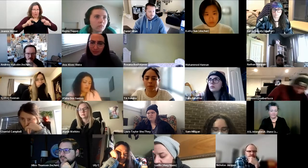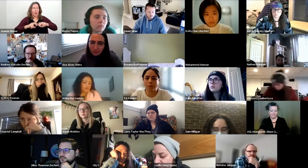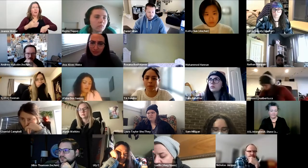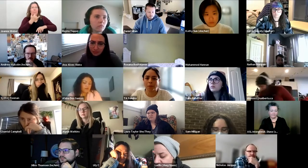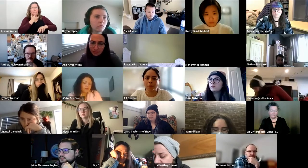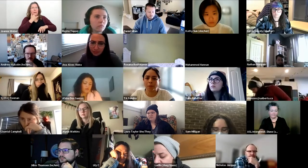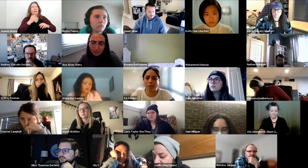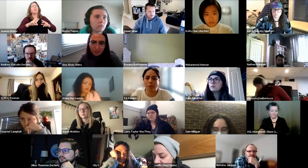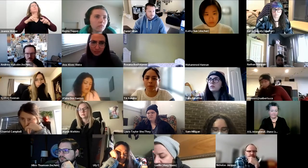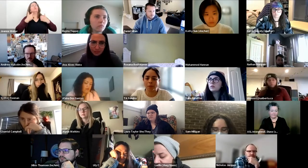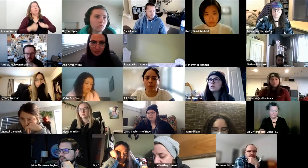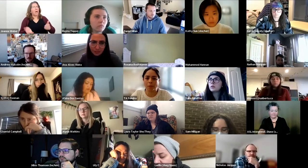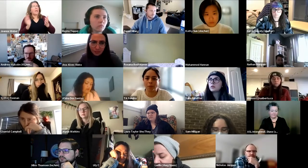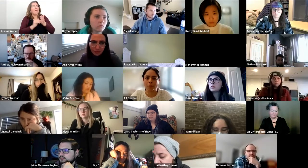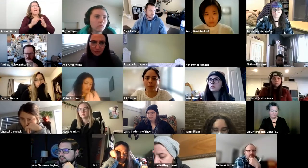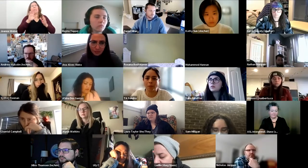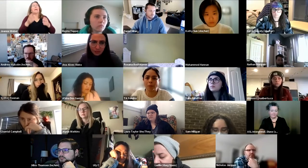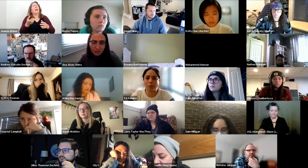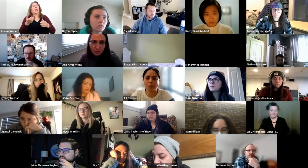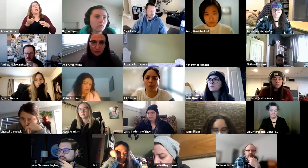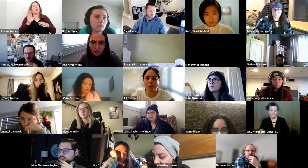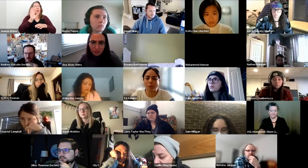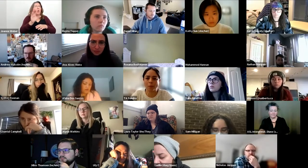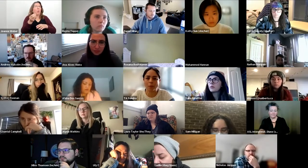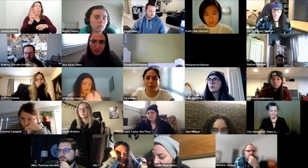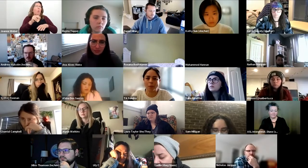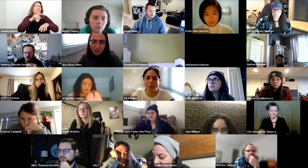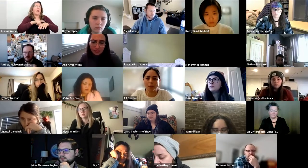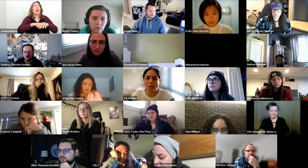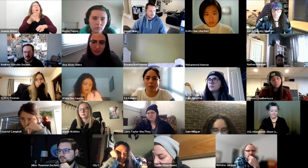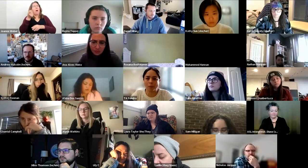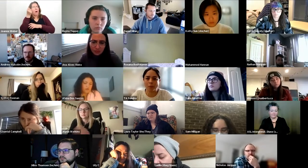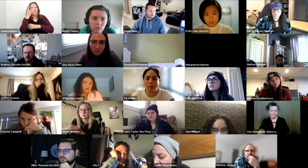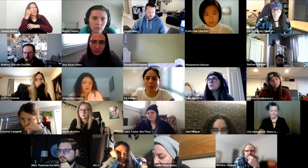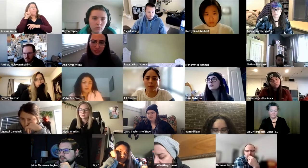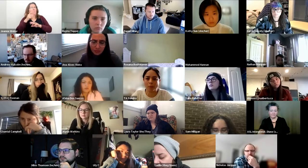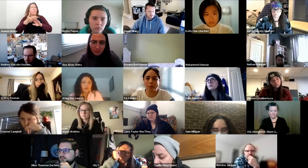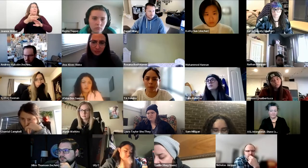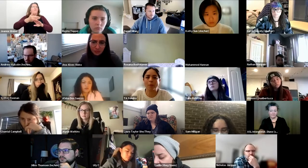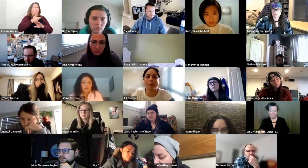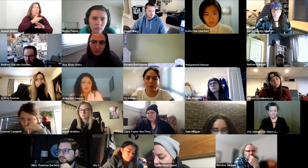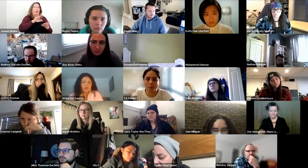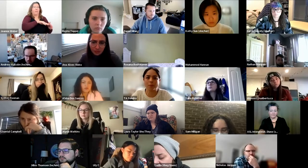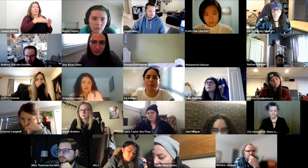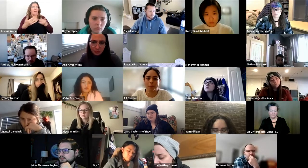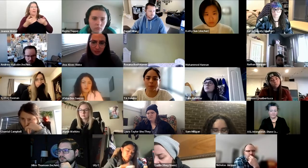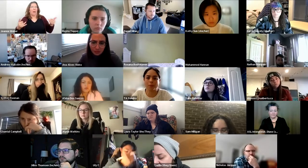So you don't have to be prepared for taking it in class time. Do it on your own time.